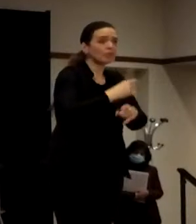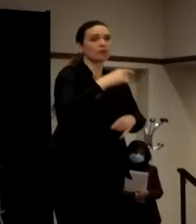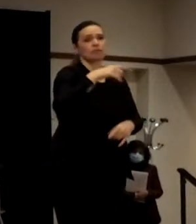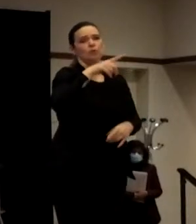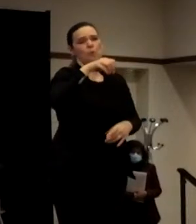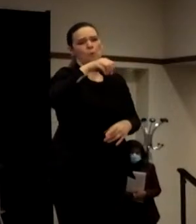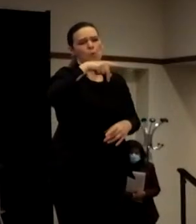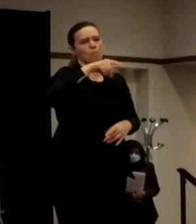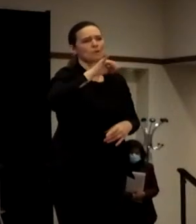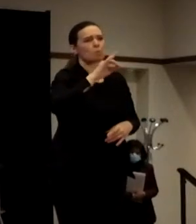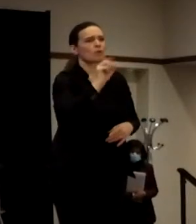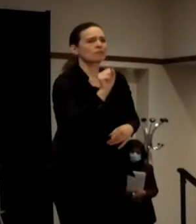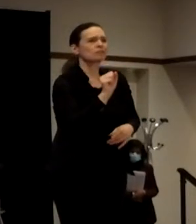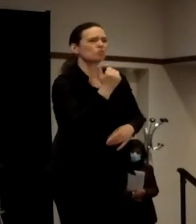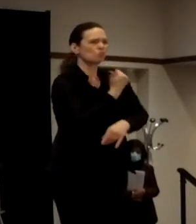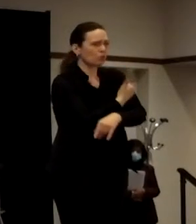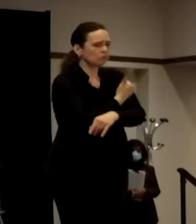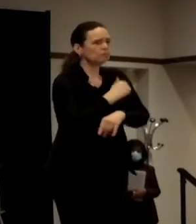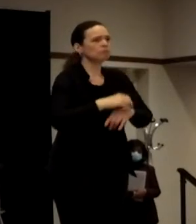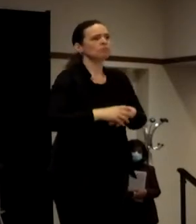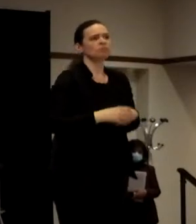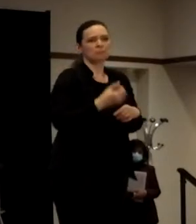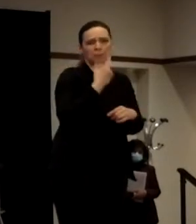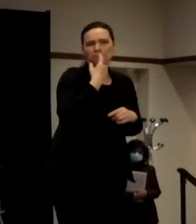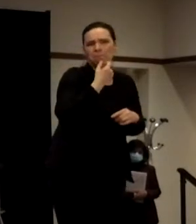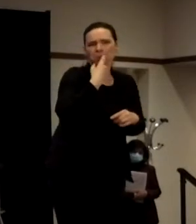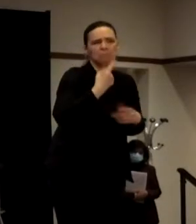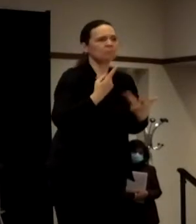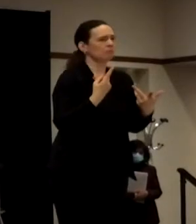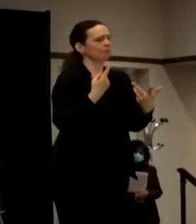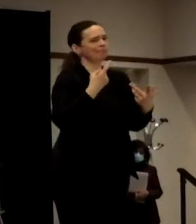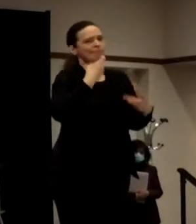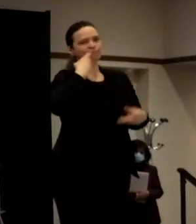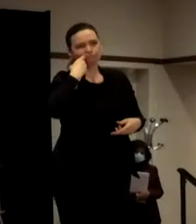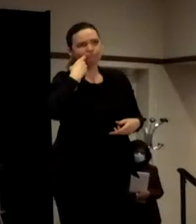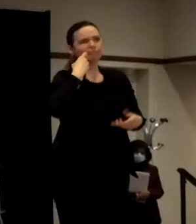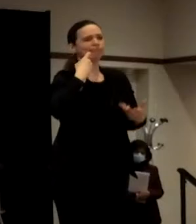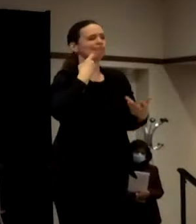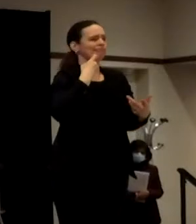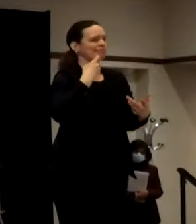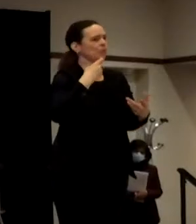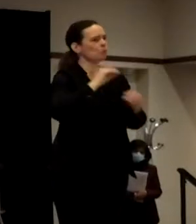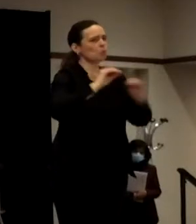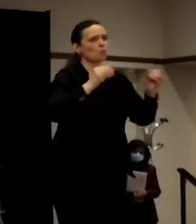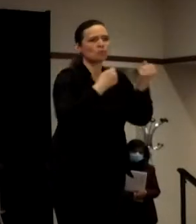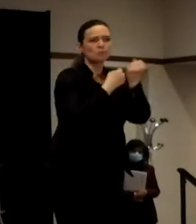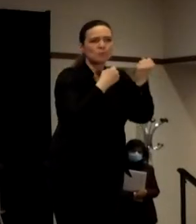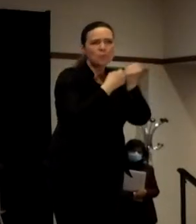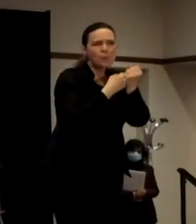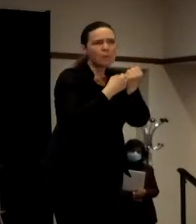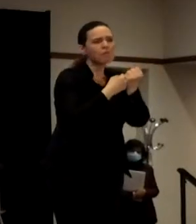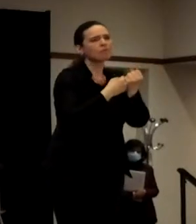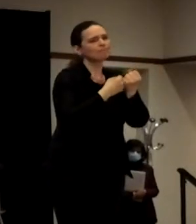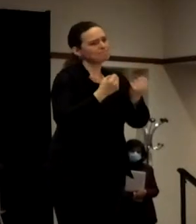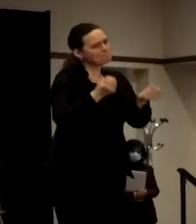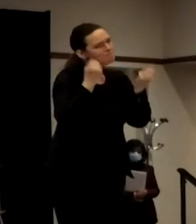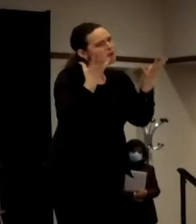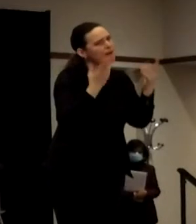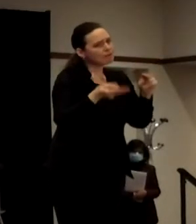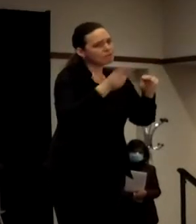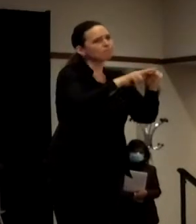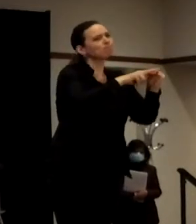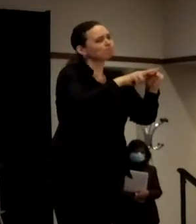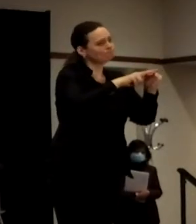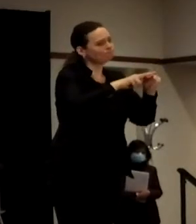So what we've done in this whole process is we've always based decisions on data, not political pressure. There's a